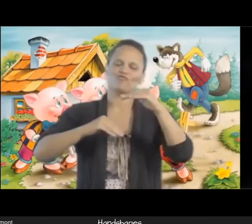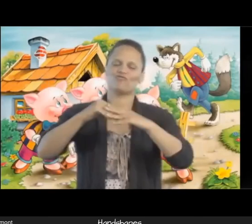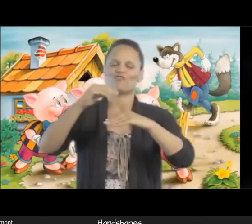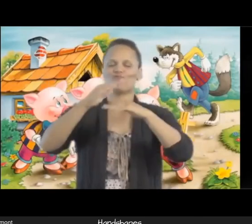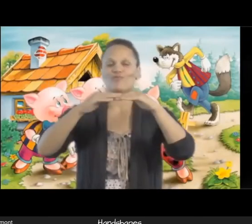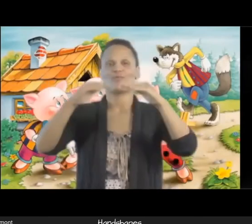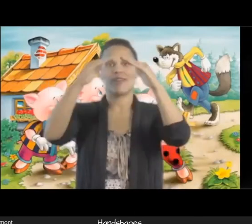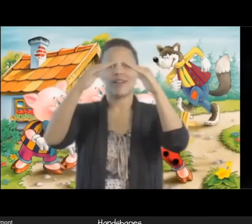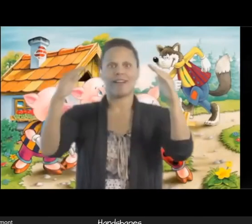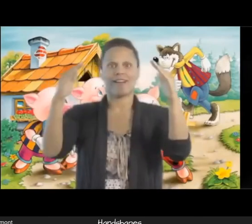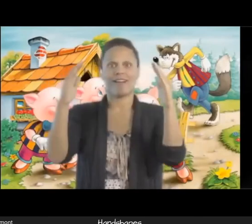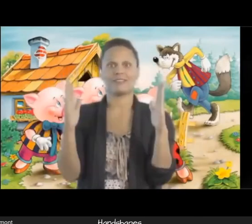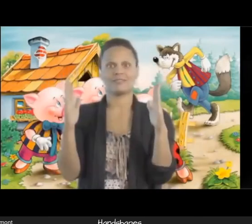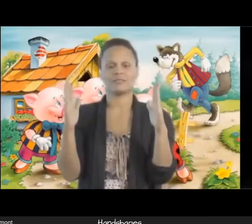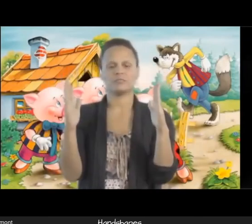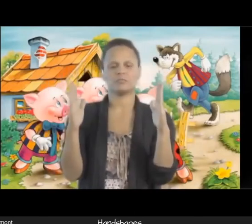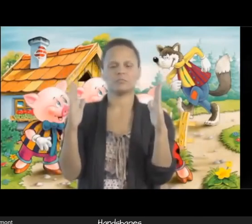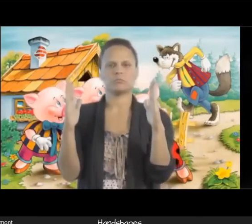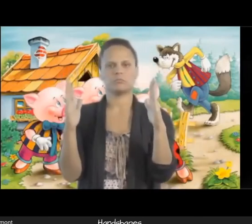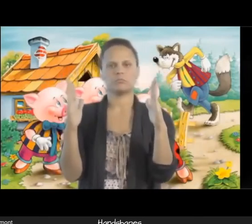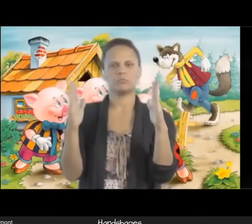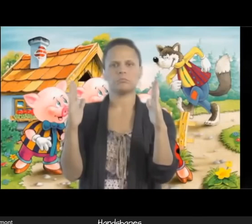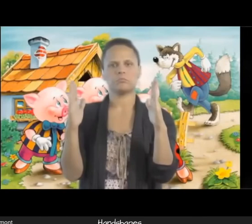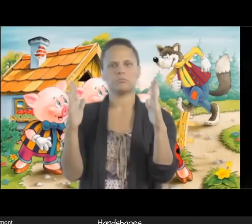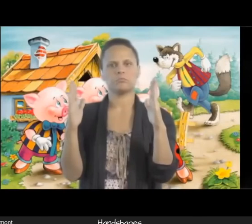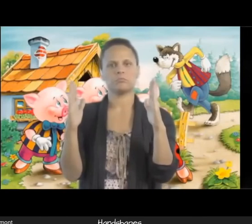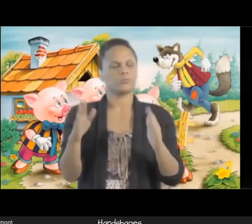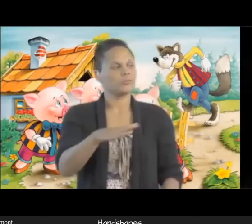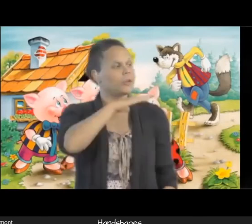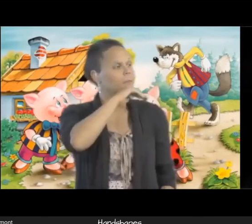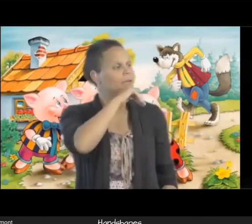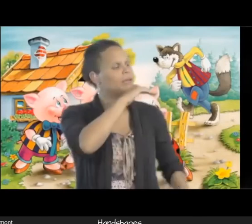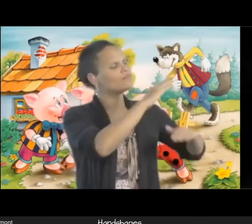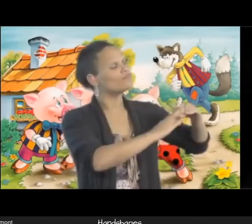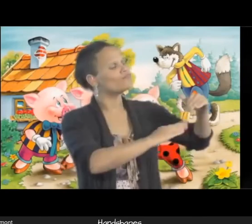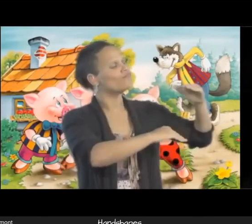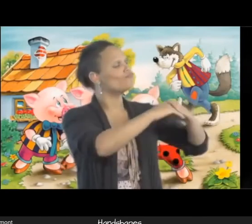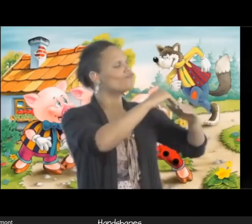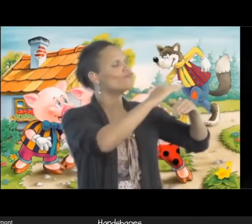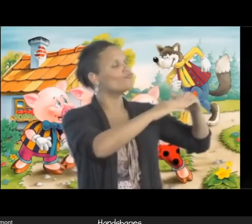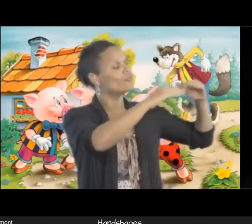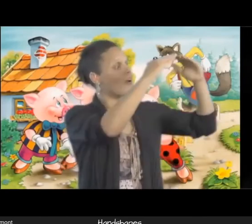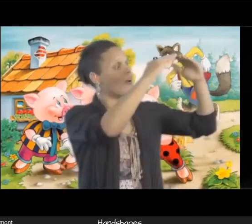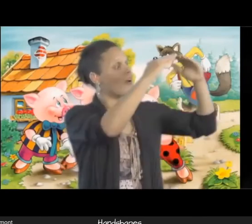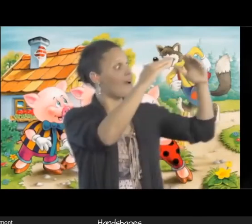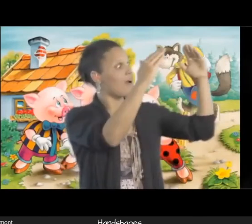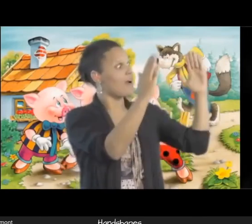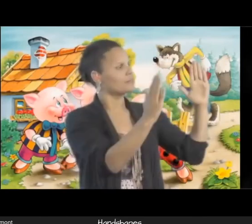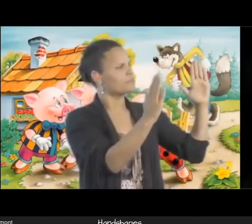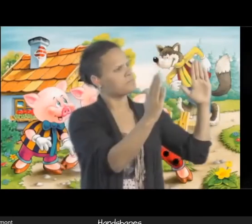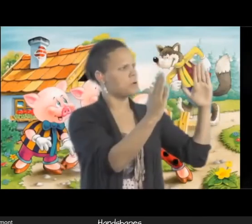So this is a hand shape, a story using one hand shape. Pig, house,